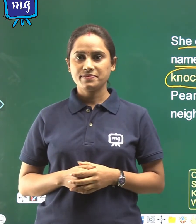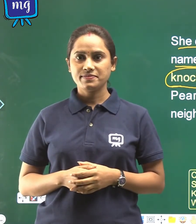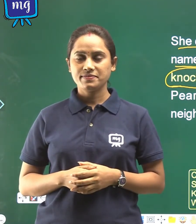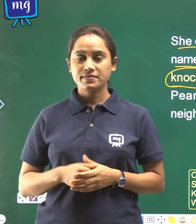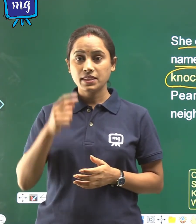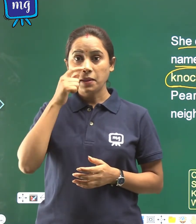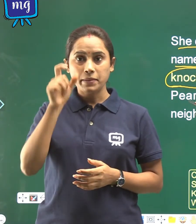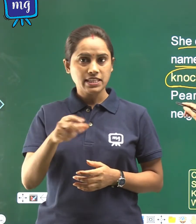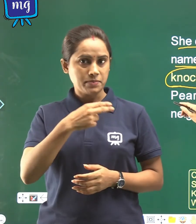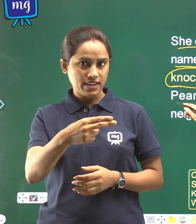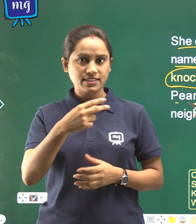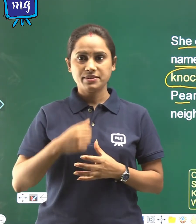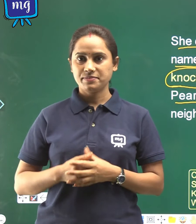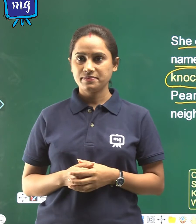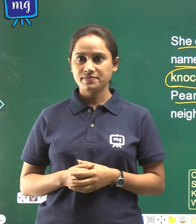Mrs. Pearson